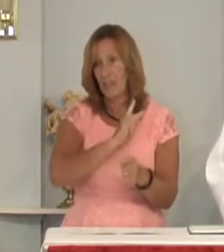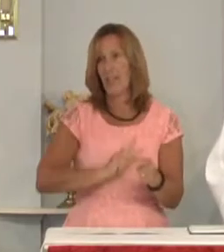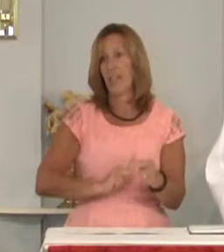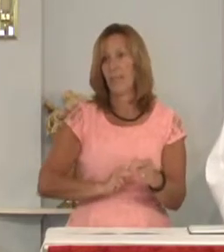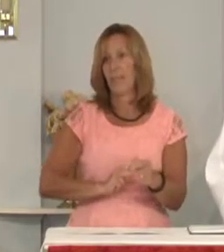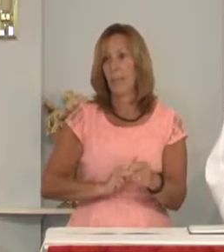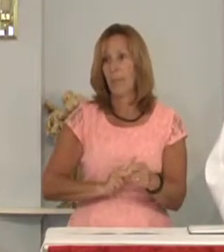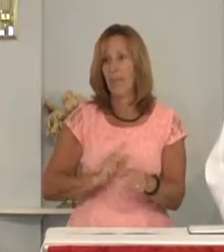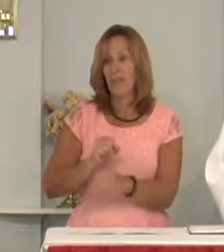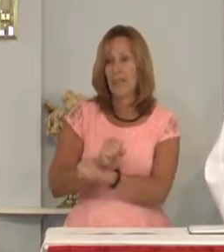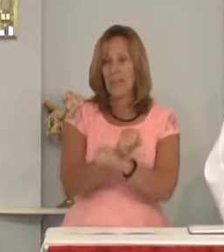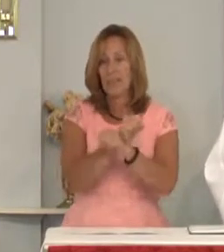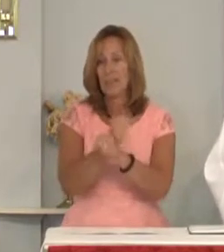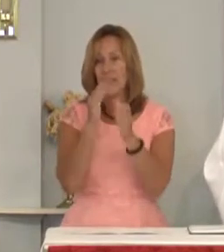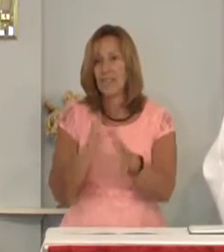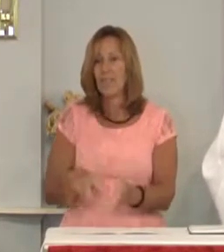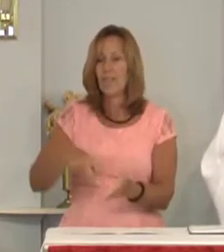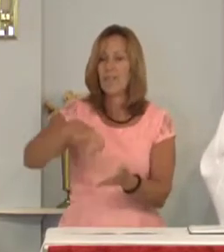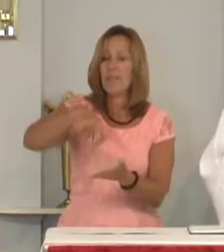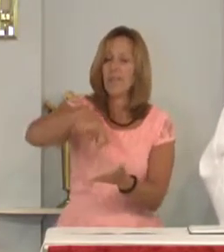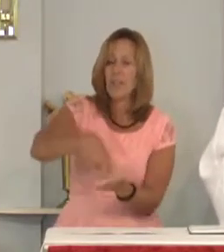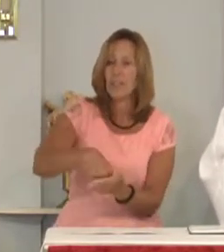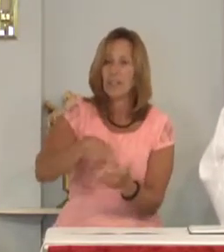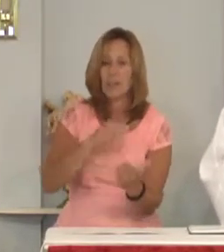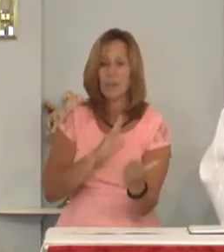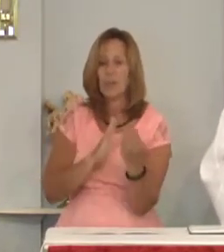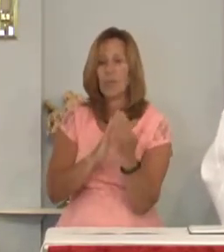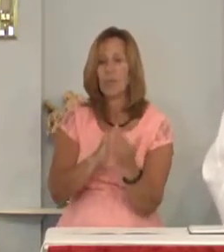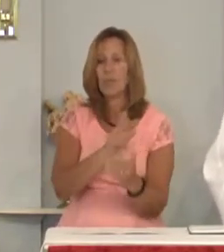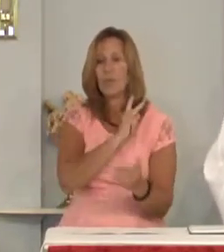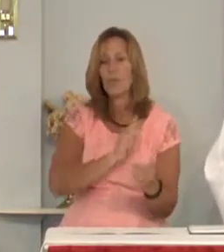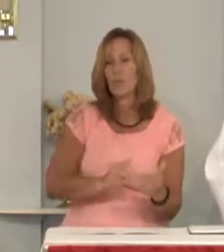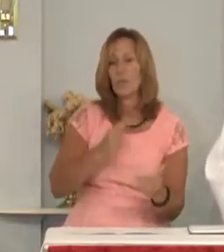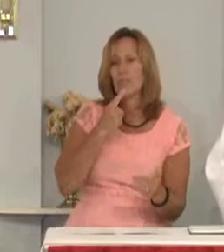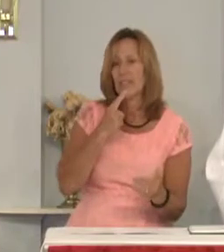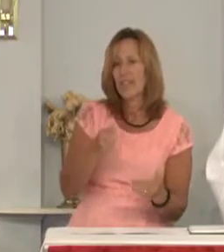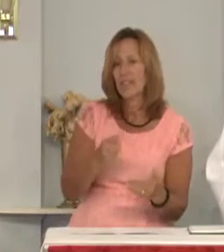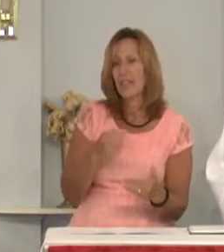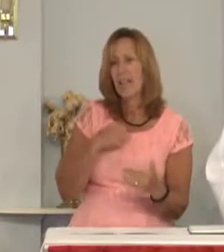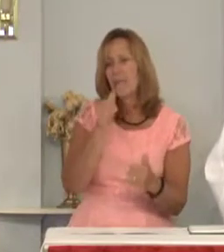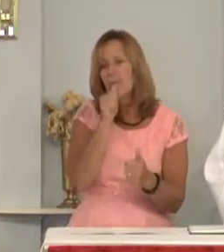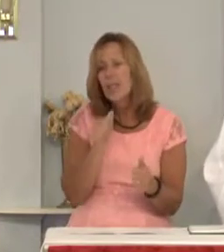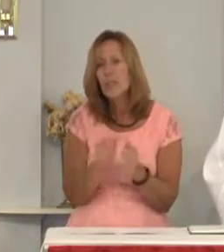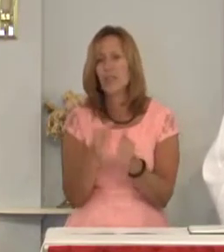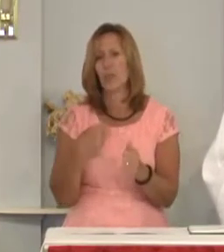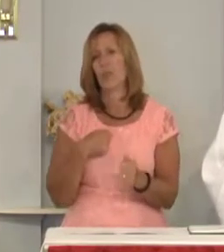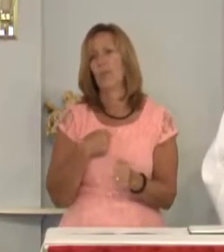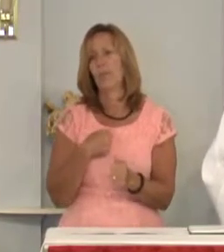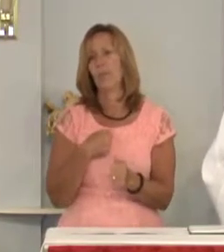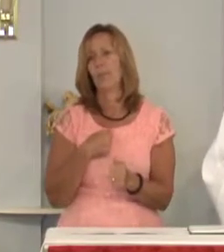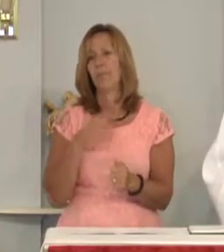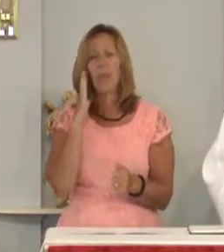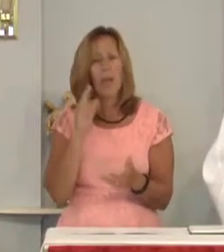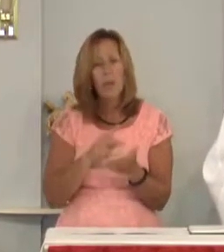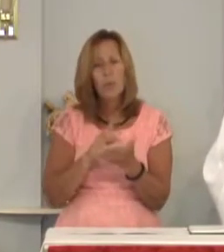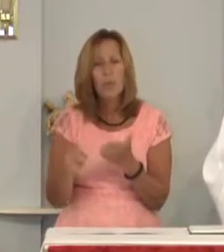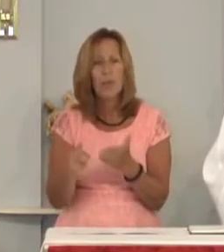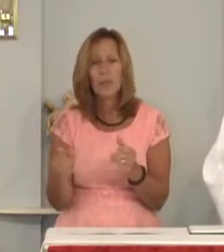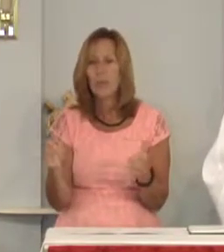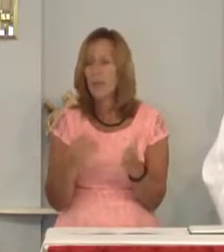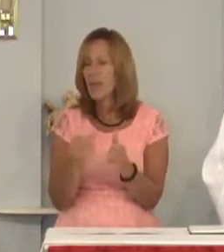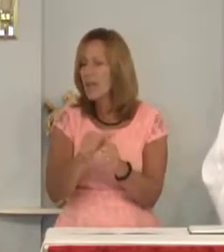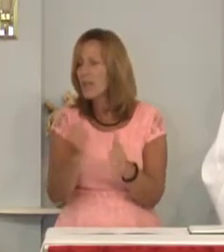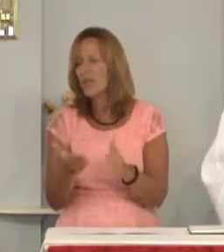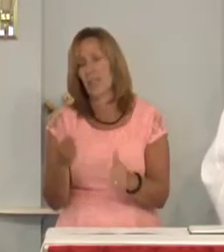So the slave fell on his knees before him, saying, Have patience with me, and I will pay you